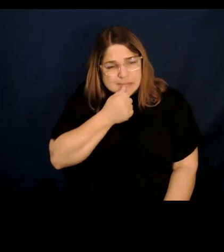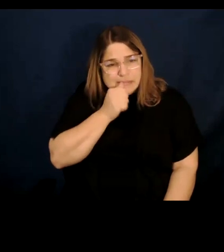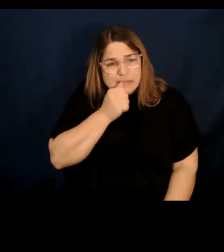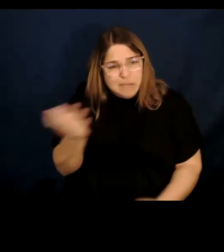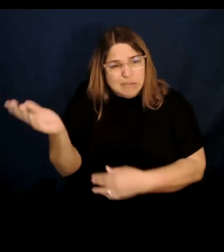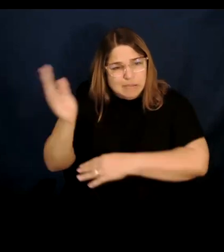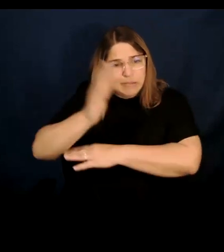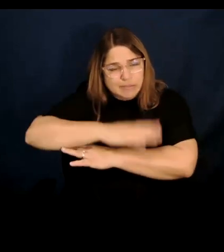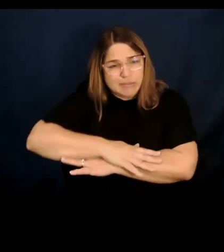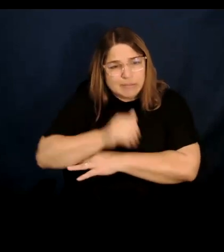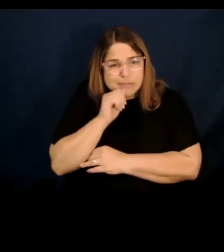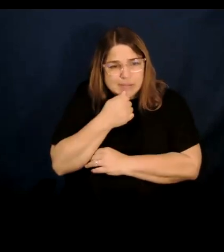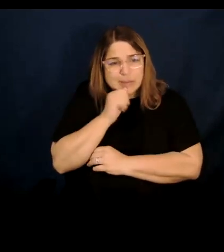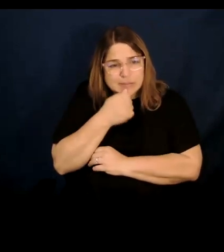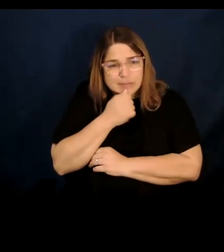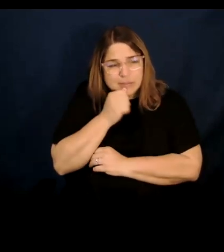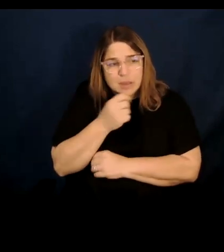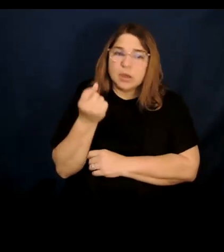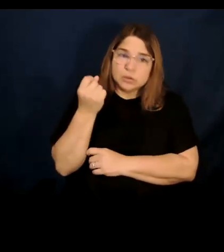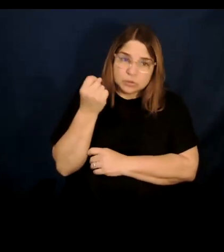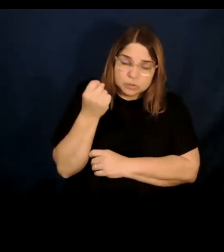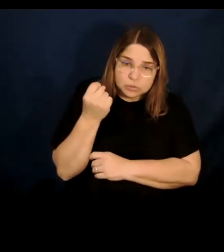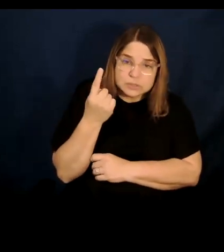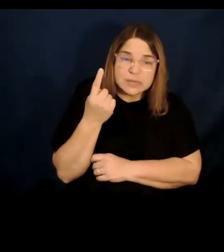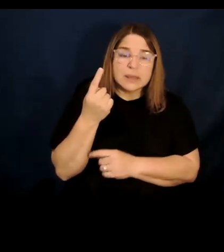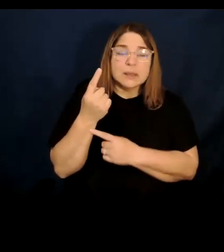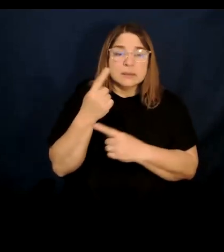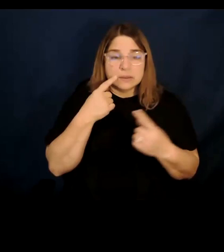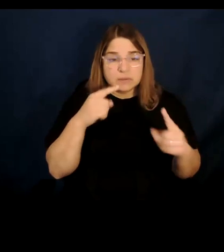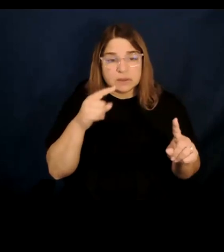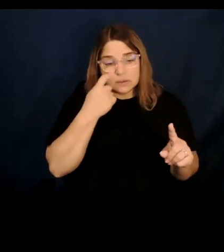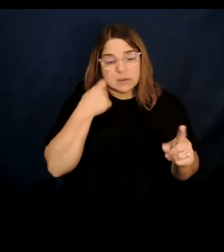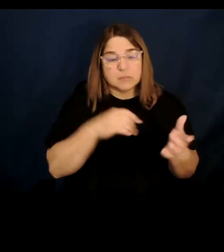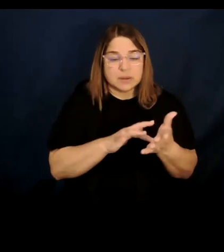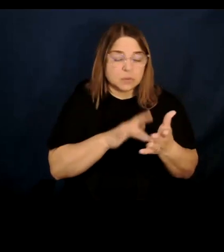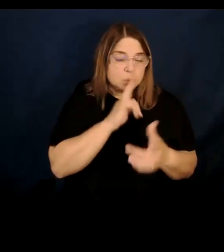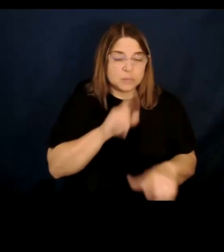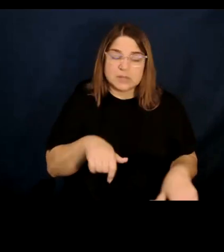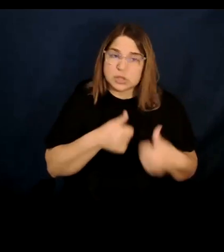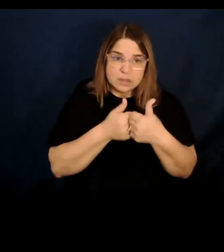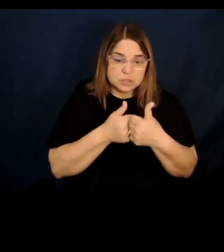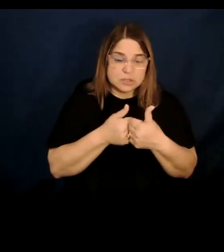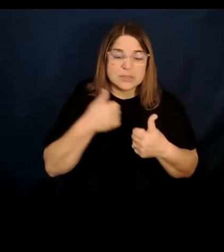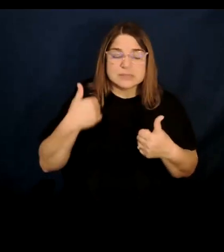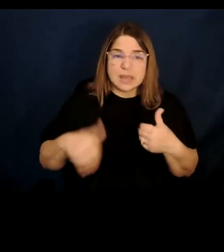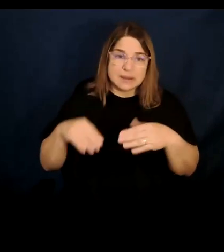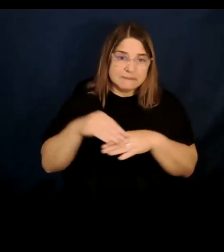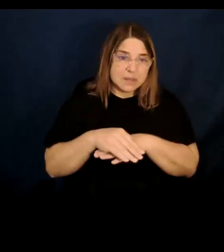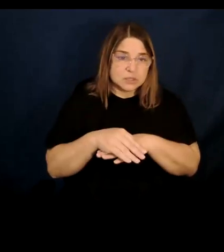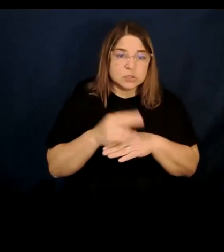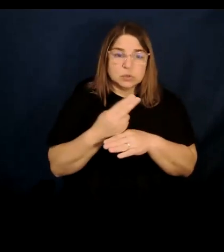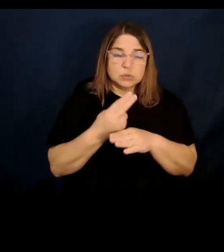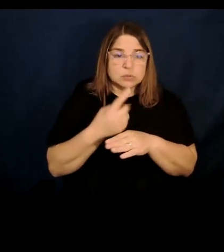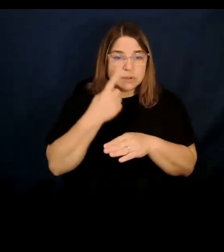imagine, the understanding of the effectiveness of these medications is a tremendous challenge. The side effects of the drugs used to treat